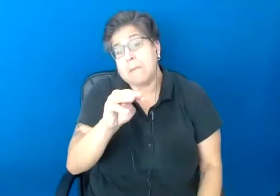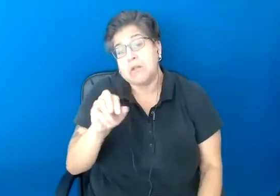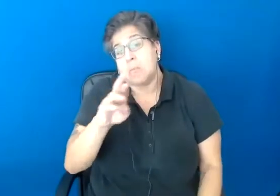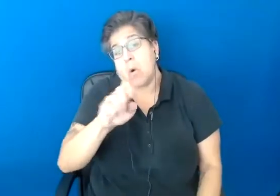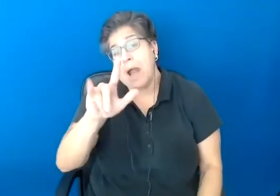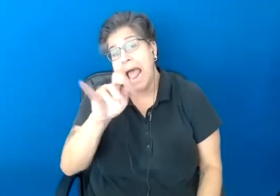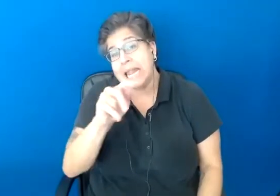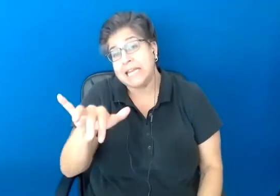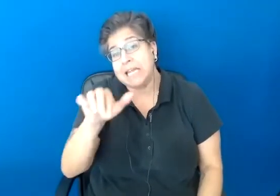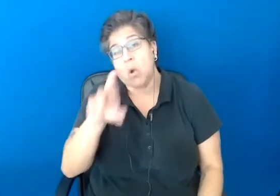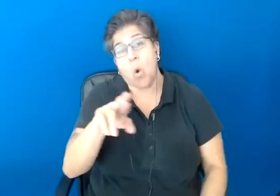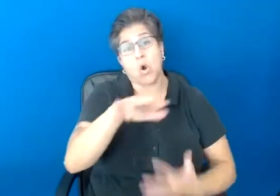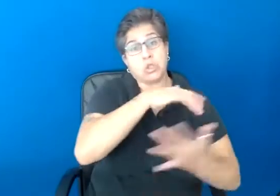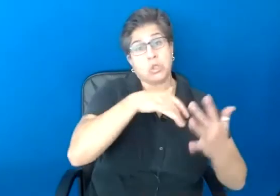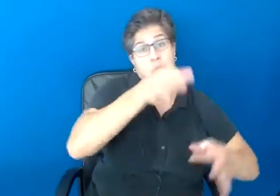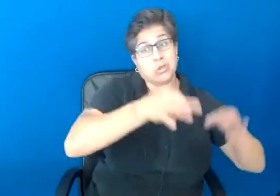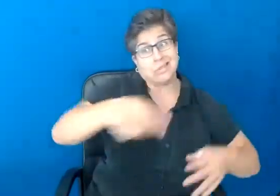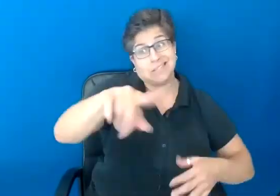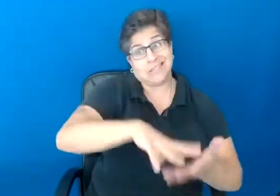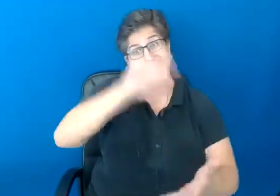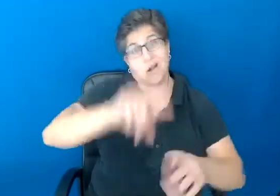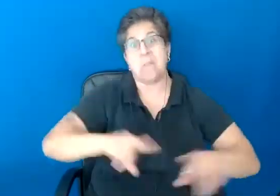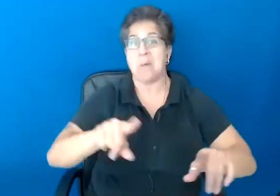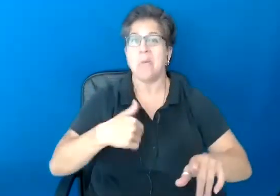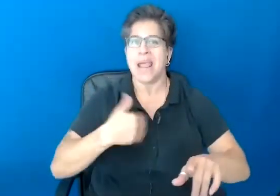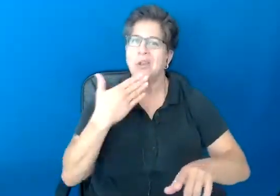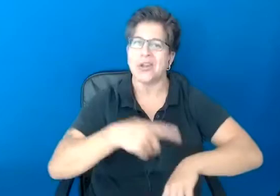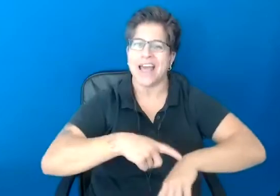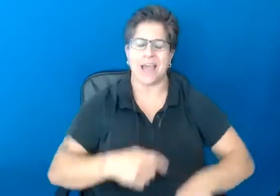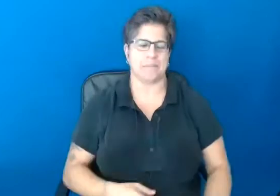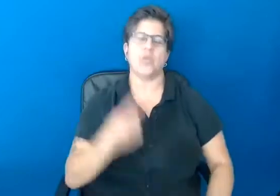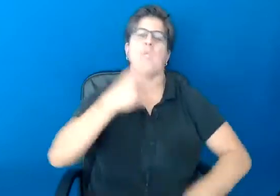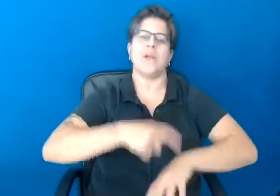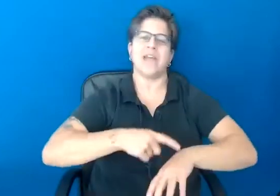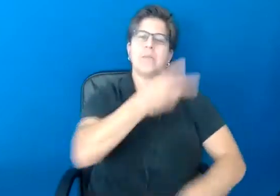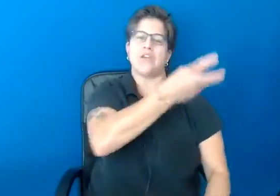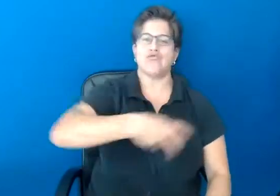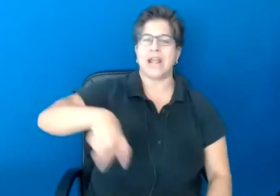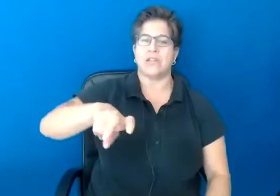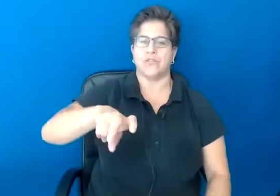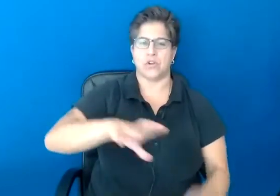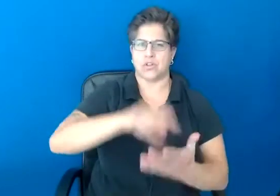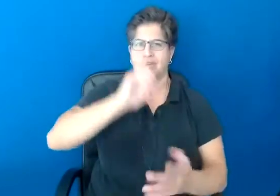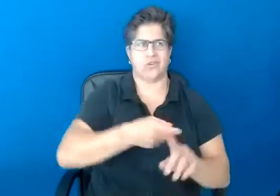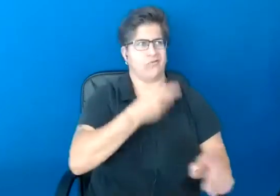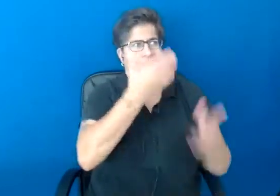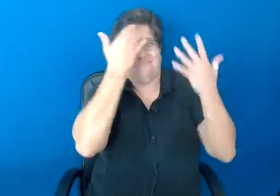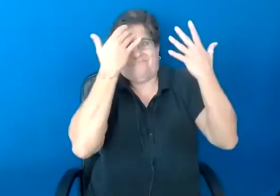in from God knows where, and he came in and sat down, and another one of my students came in. He was in a